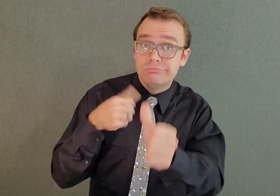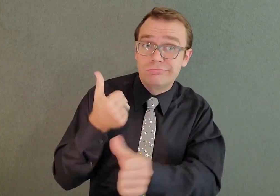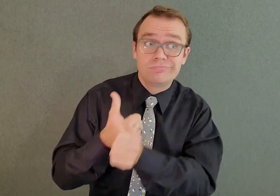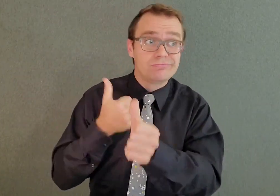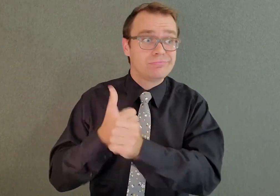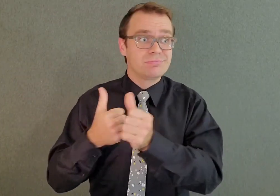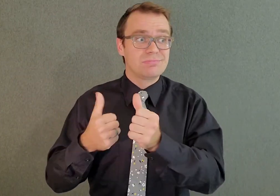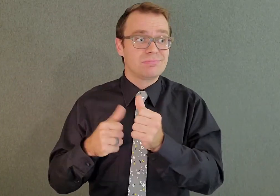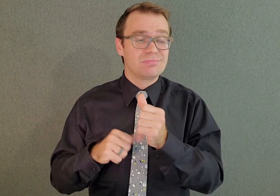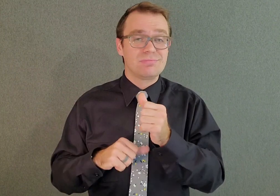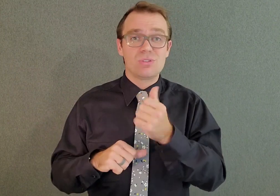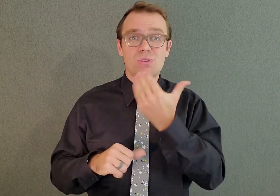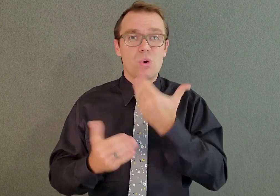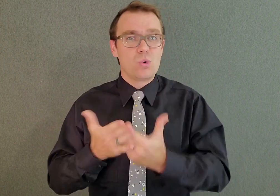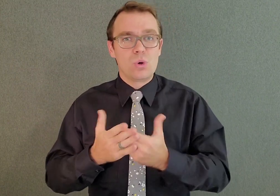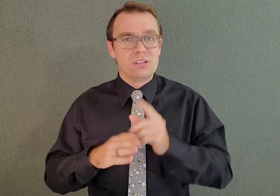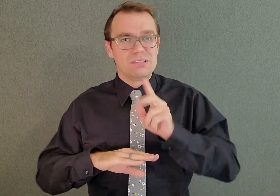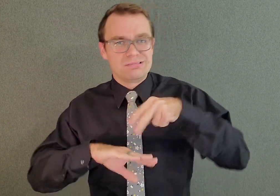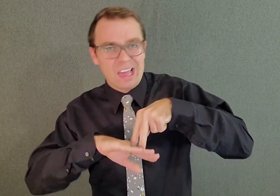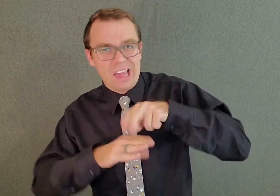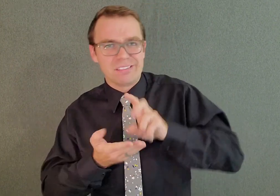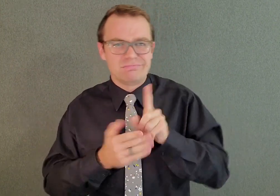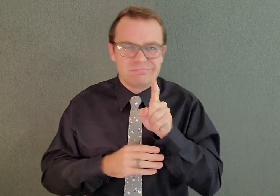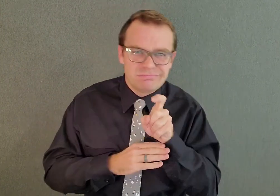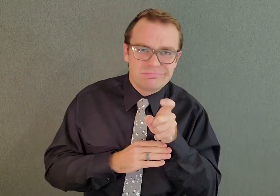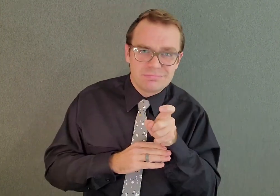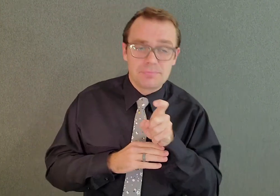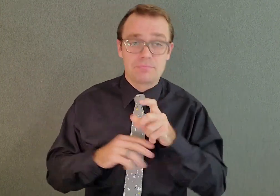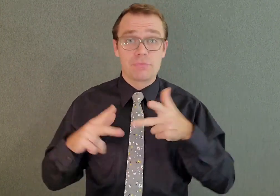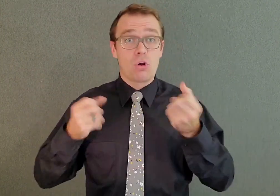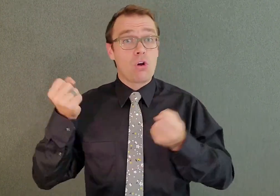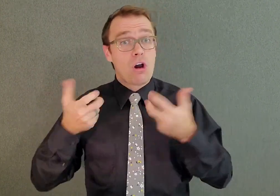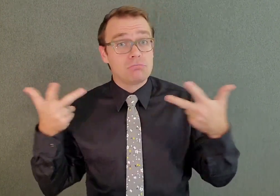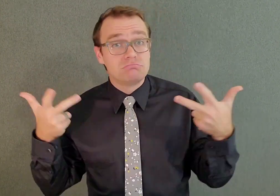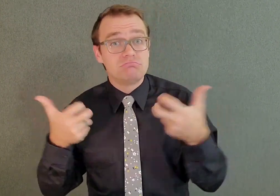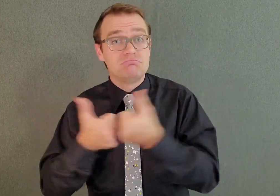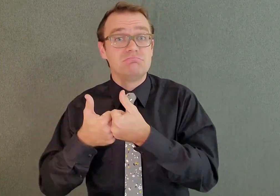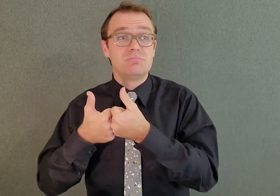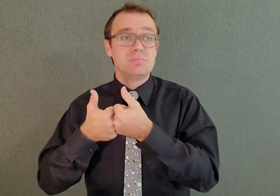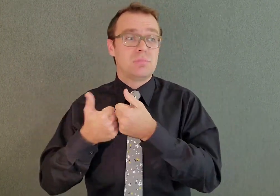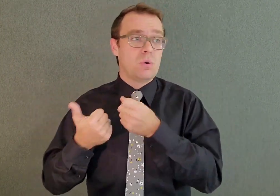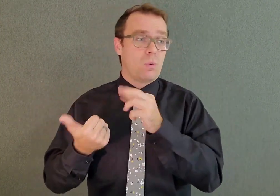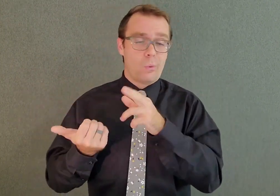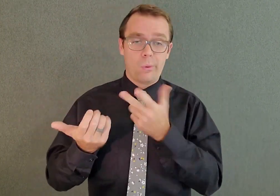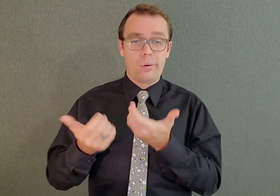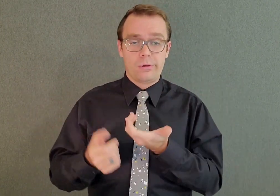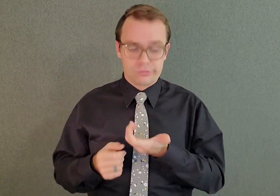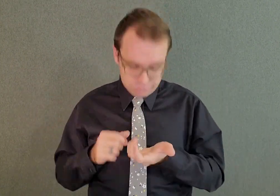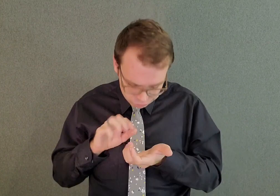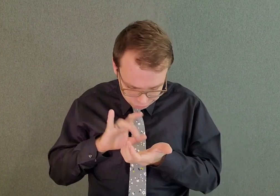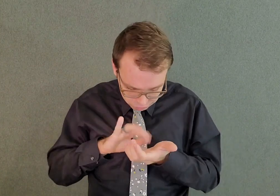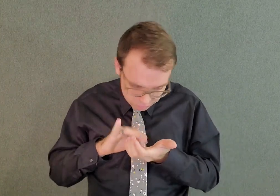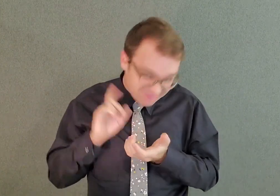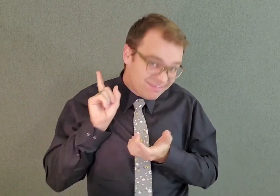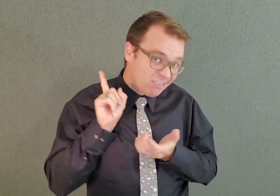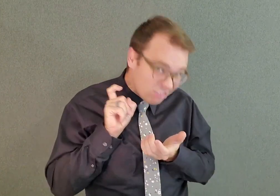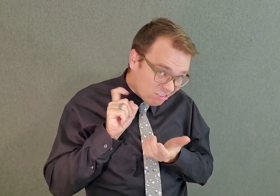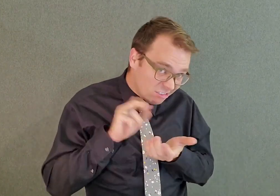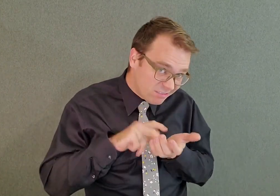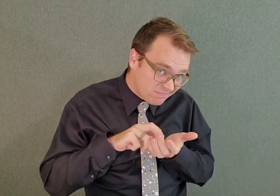occupational hazards, poor ergonomics, motor vehicle collisions, increased or improper mobile and tablet